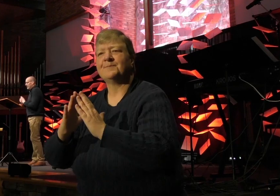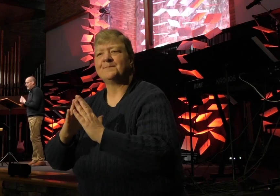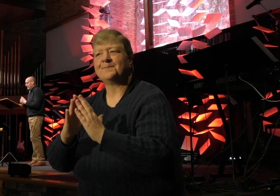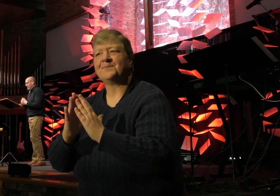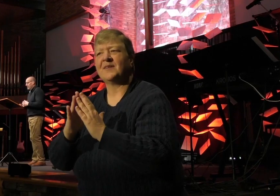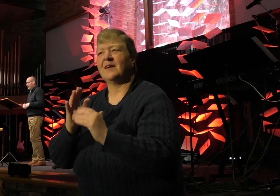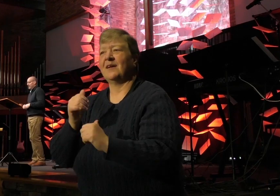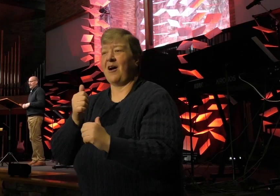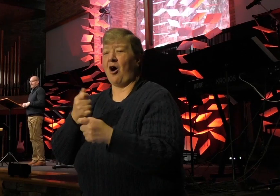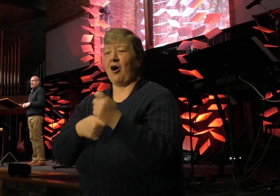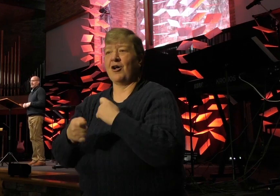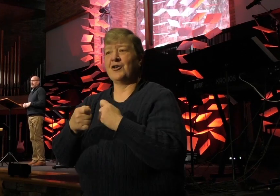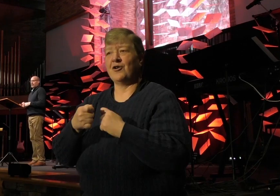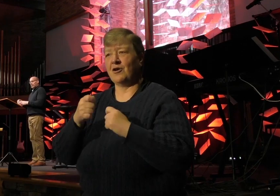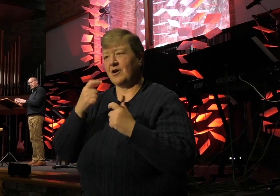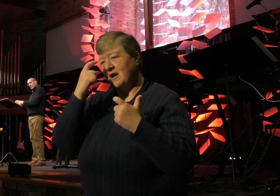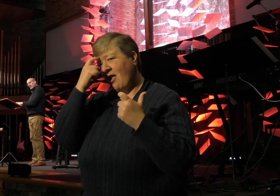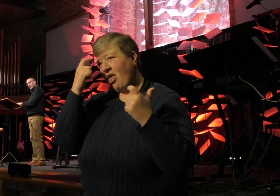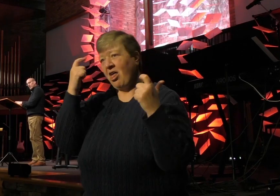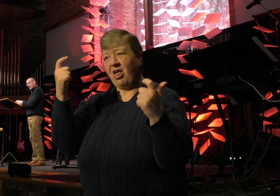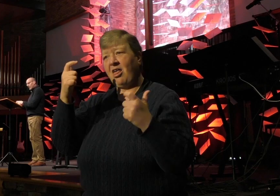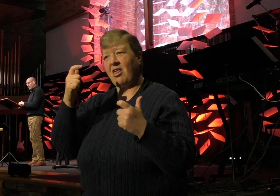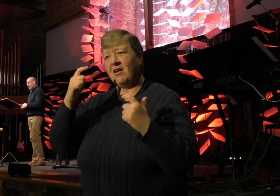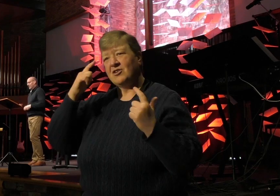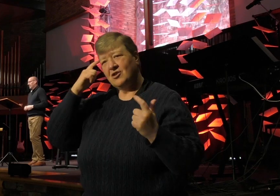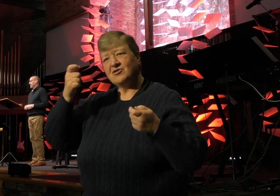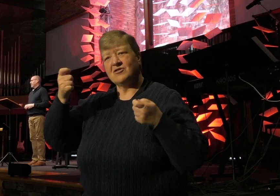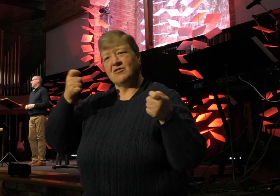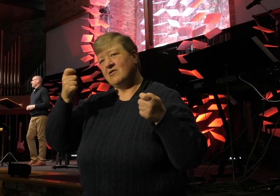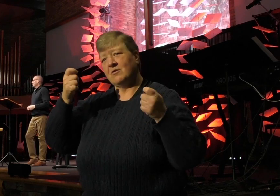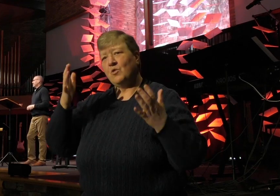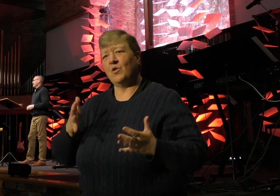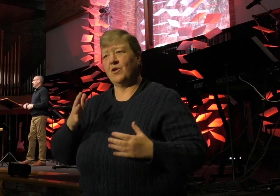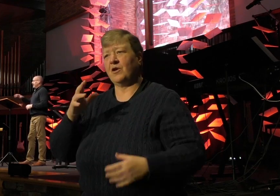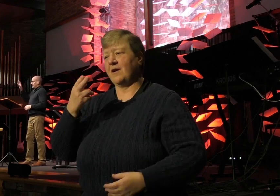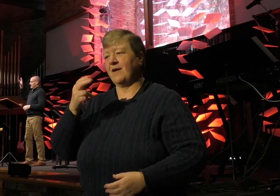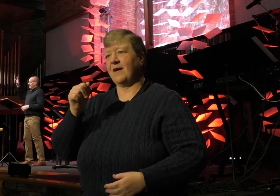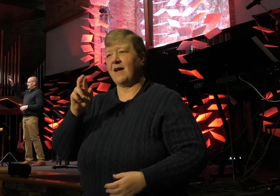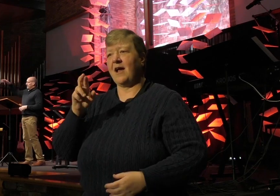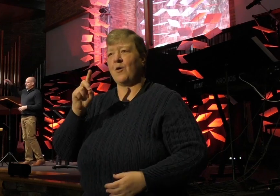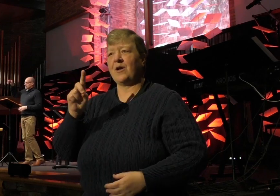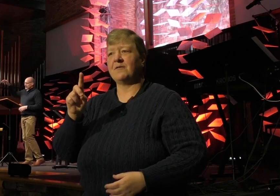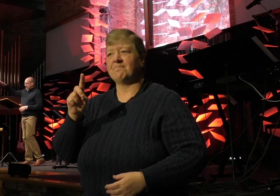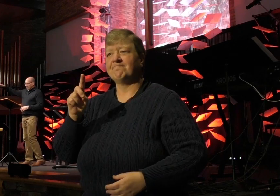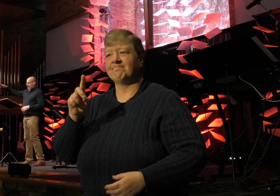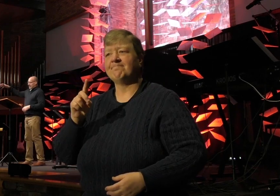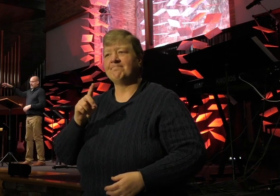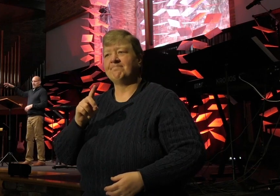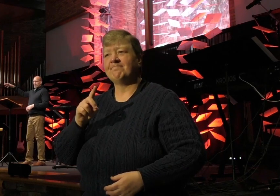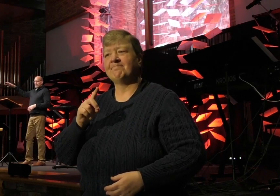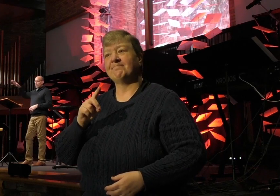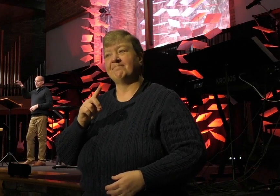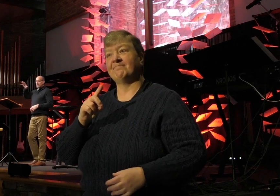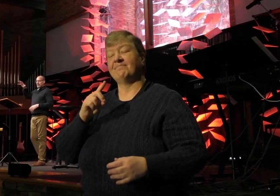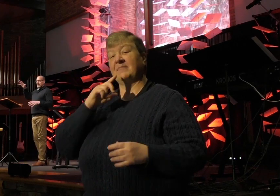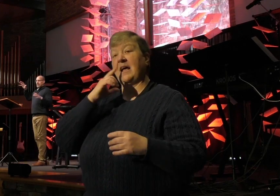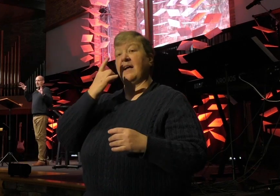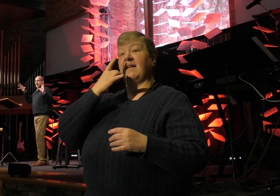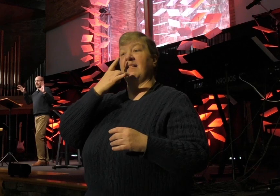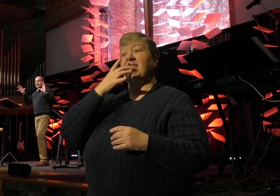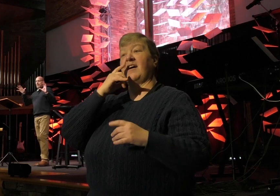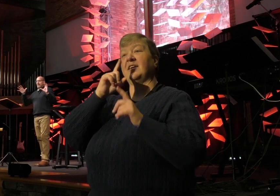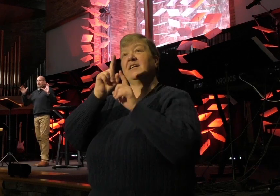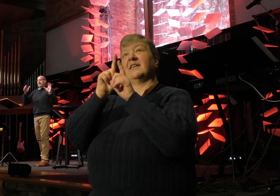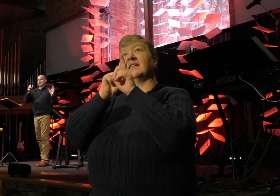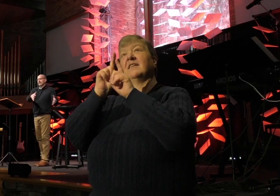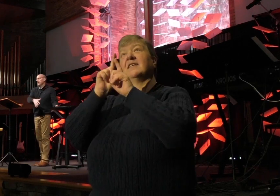maniac named Herod, to a little town of Bethlehem. And a light in the sky shone in the dark